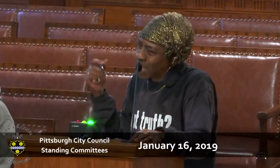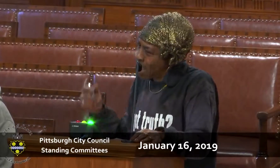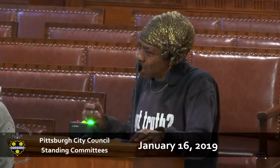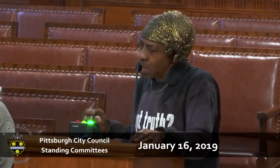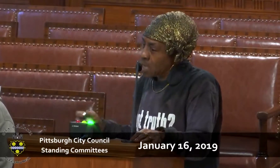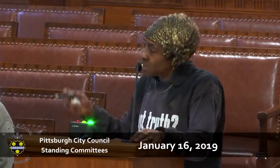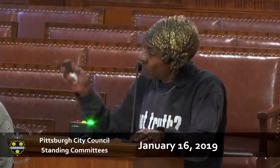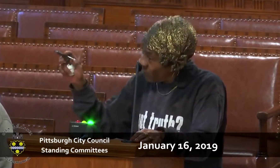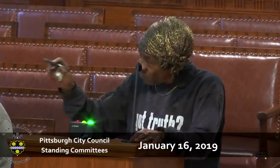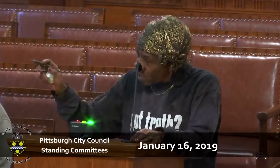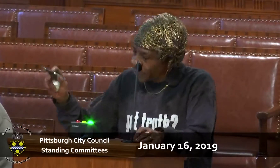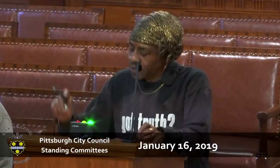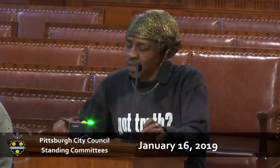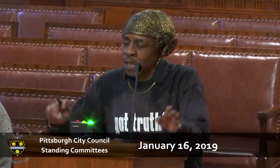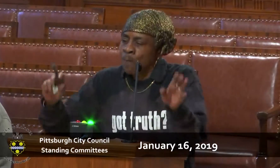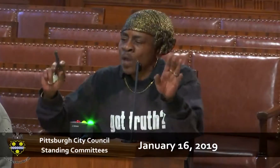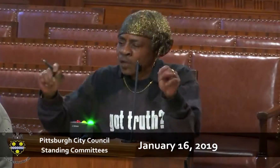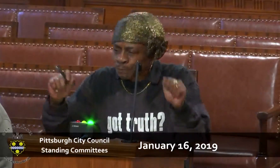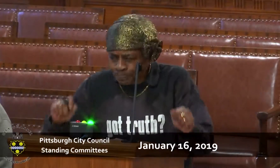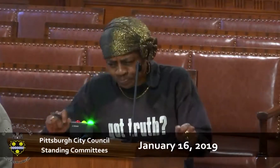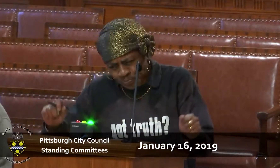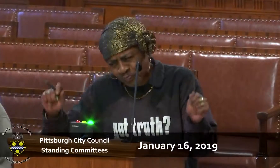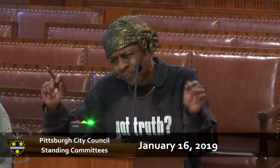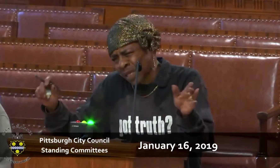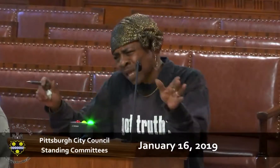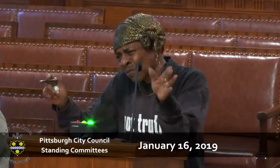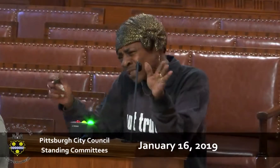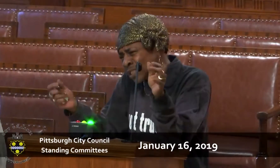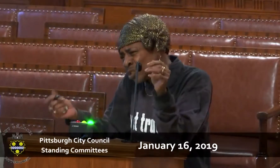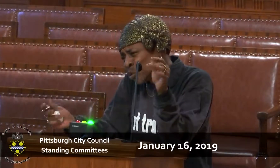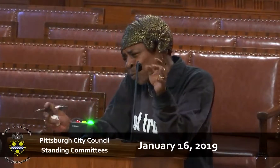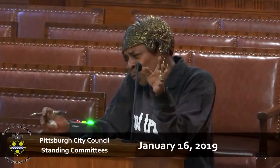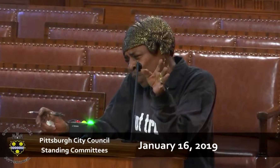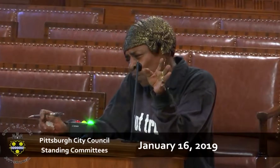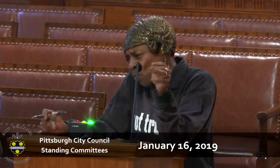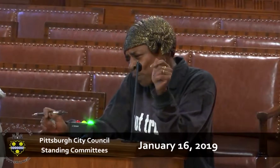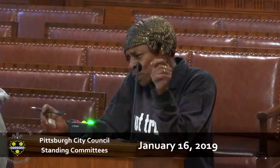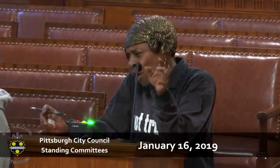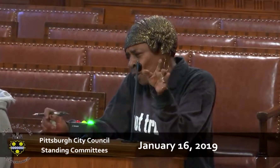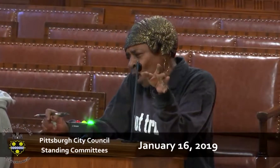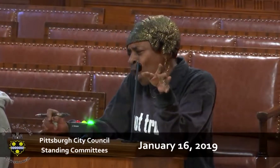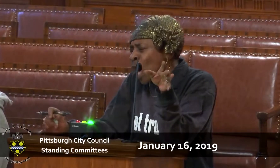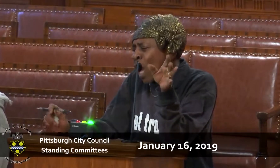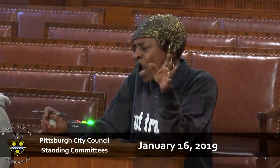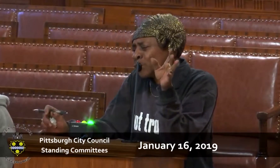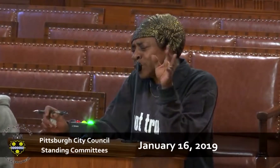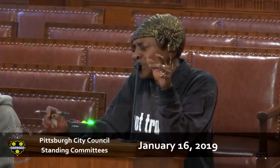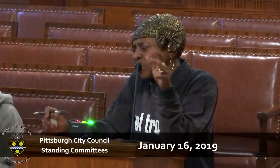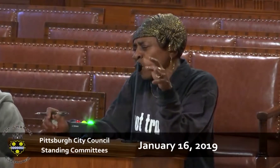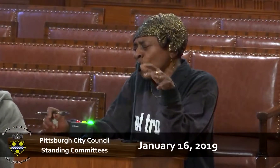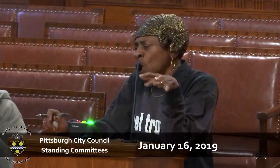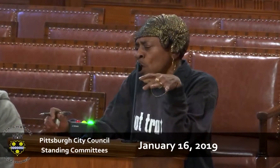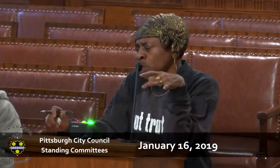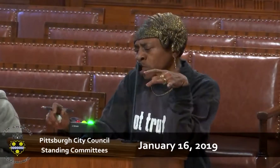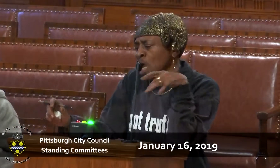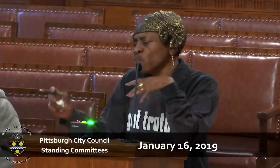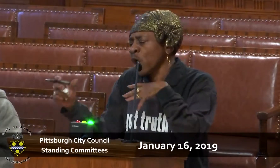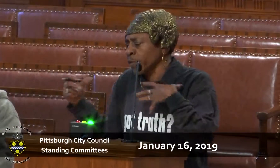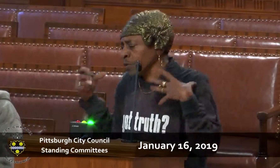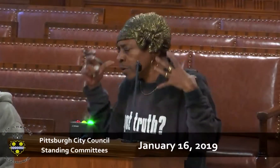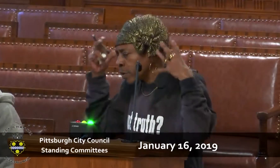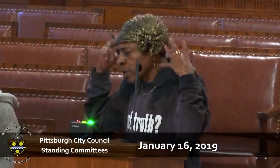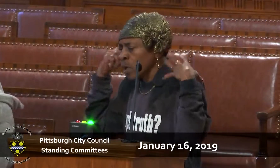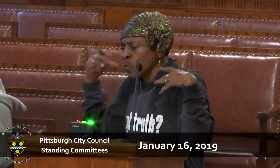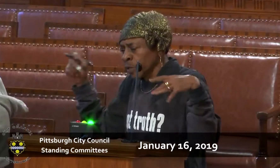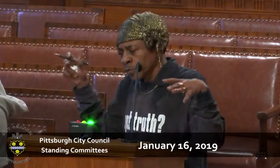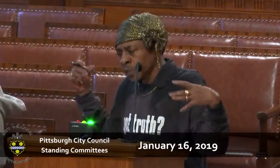my tongue because I'm very upset. But I was listening to a young woman talking about how she saw a young